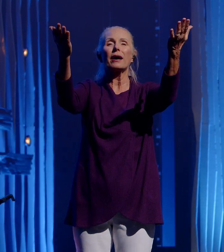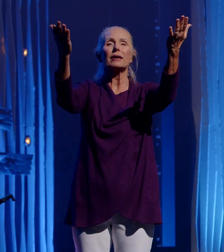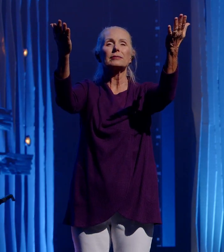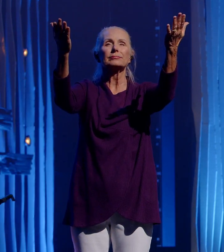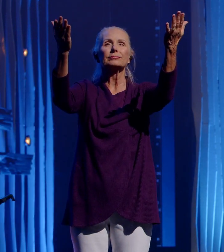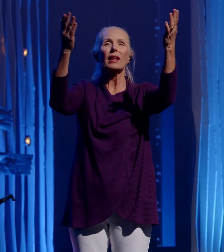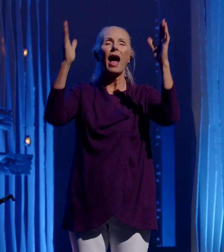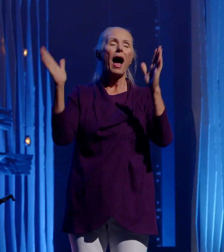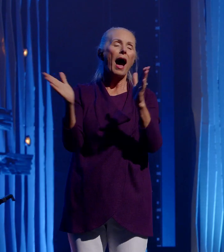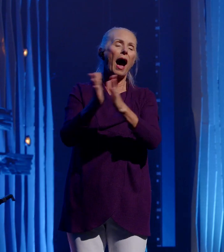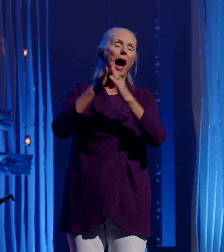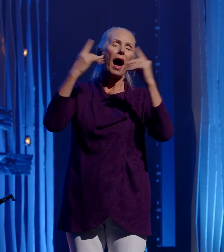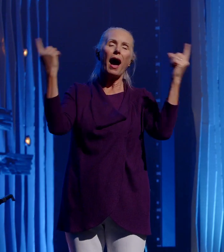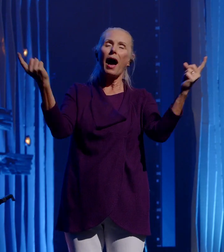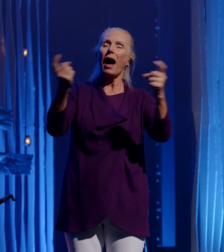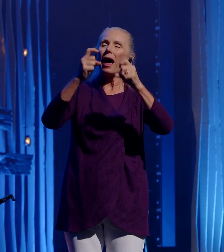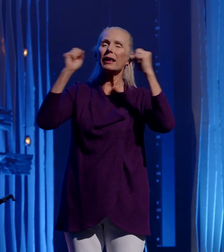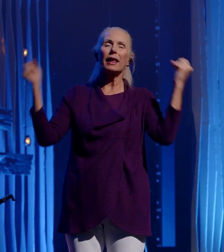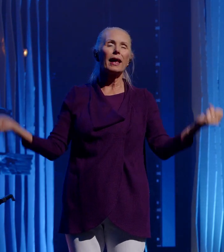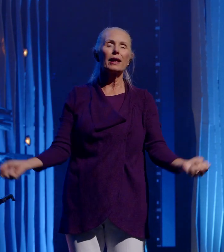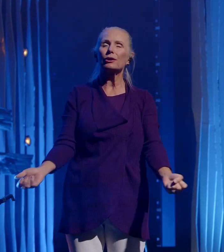Hallelujah.